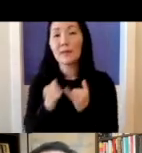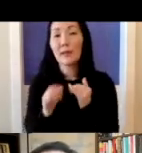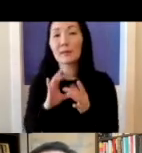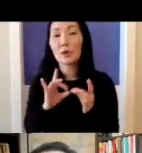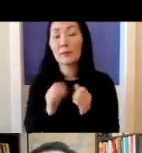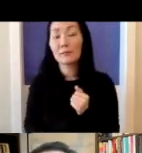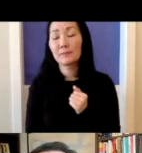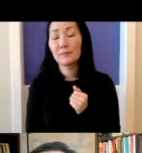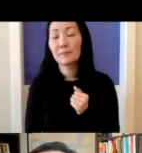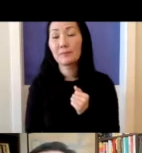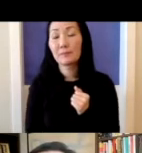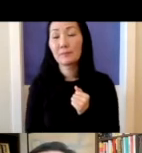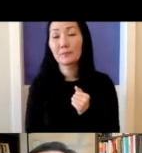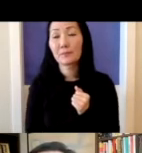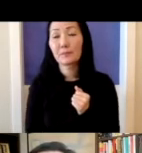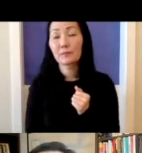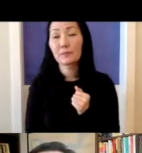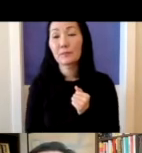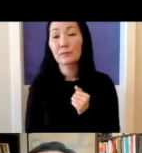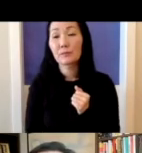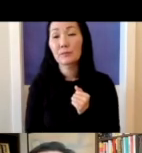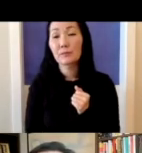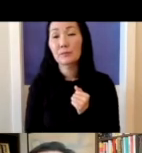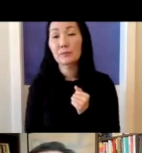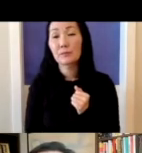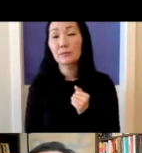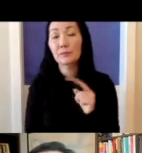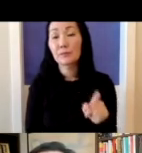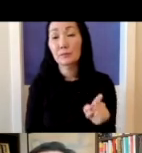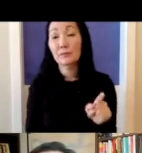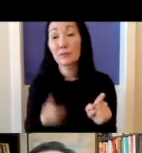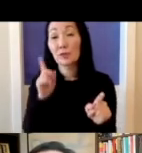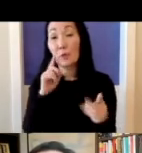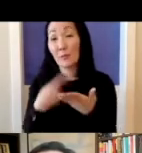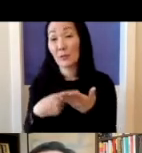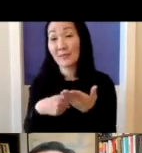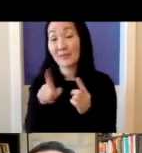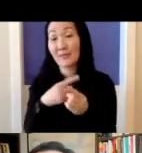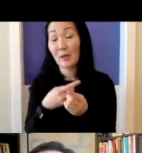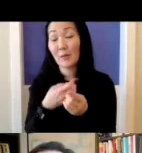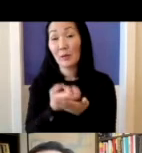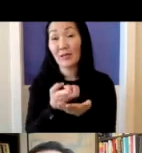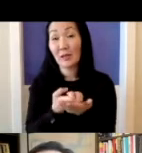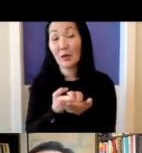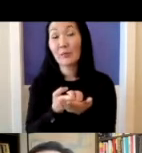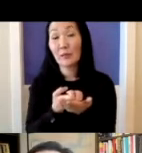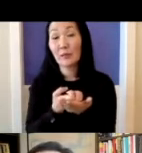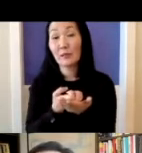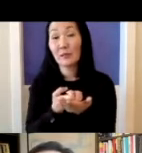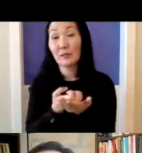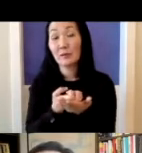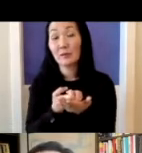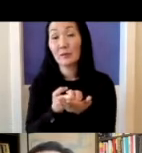and talk forward into the economy, that it is really this need to assure that Hope and